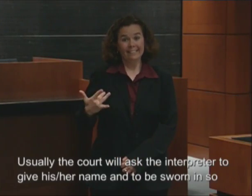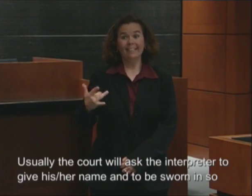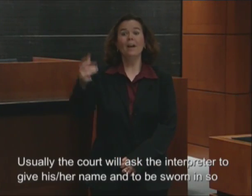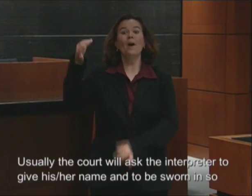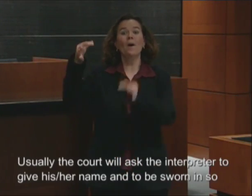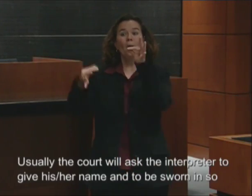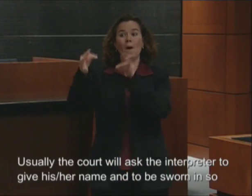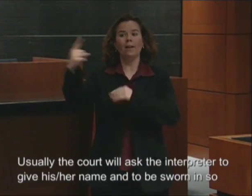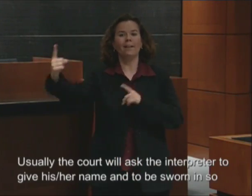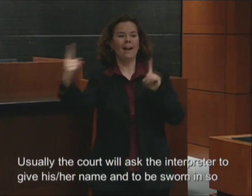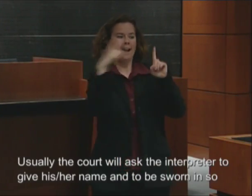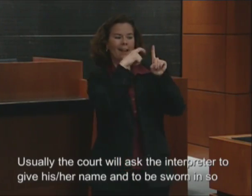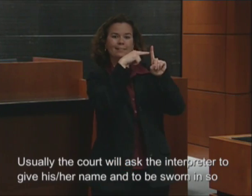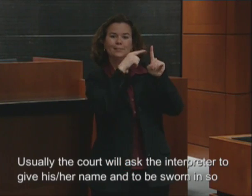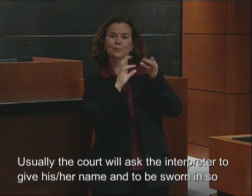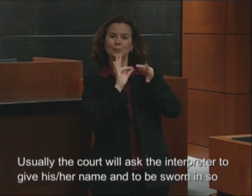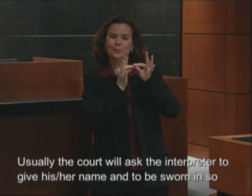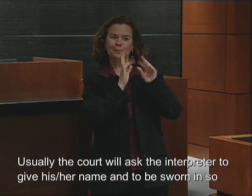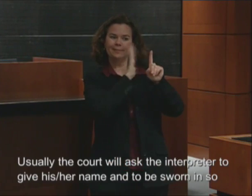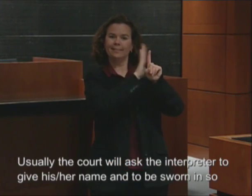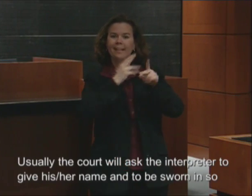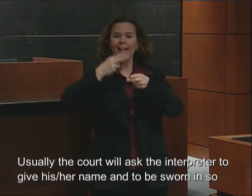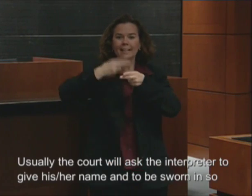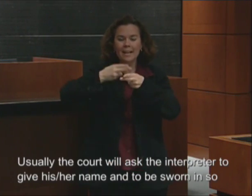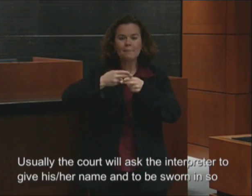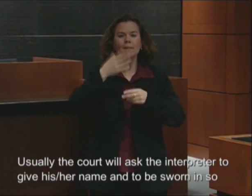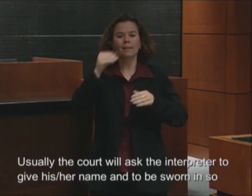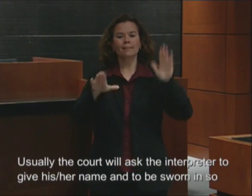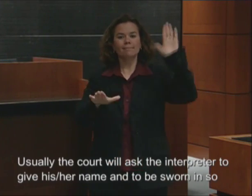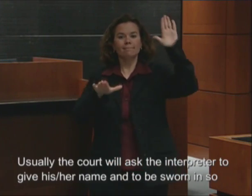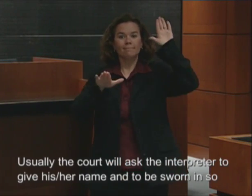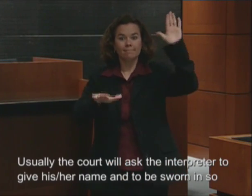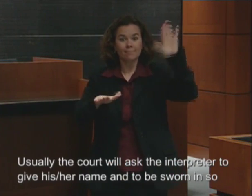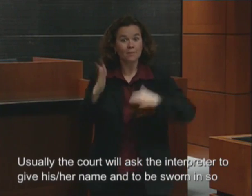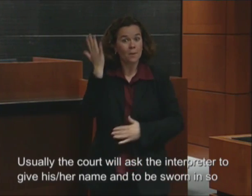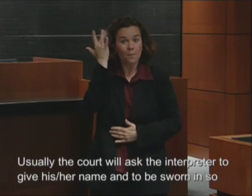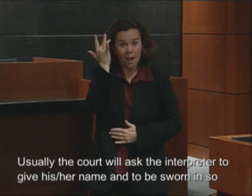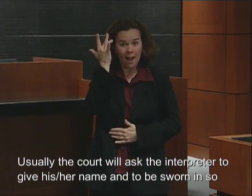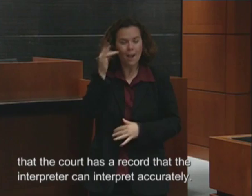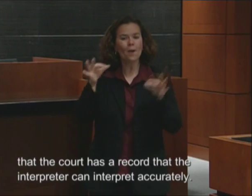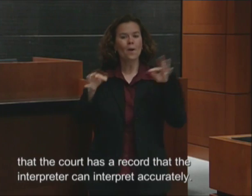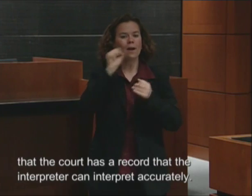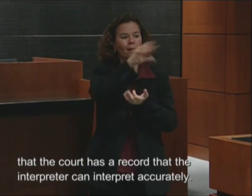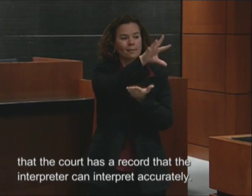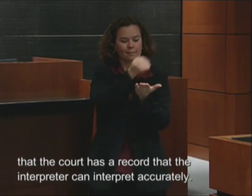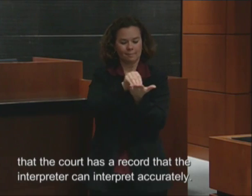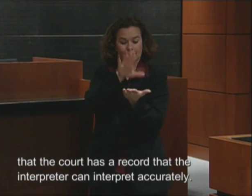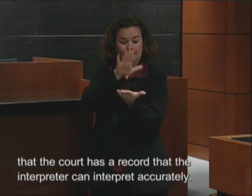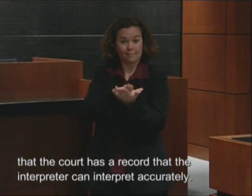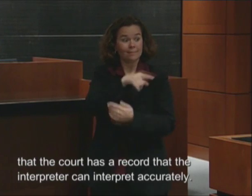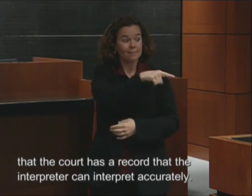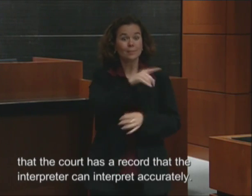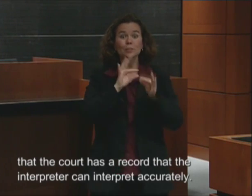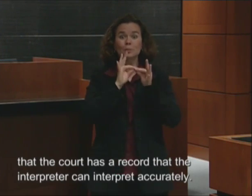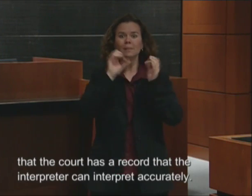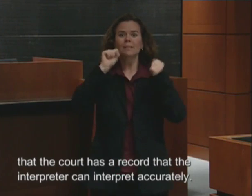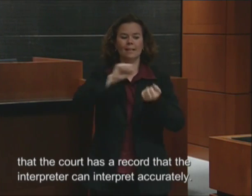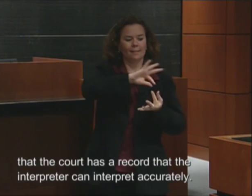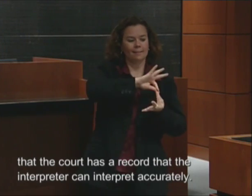Usually the court will ask the interpreter to give his or her name and to be sworn in so that the court has a record that the interpreter can